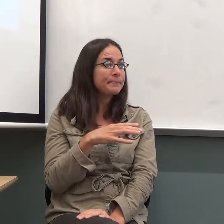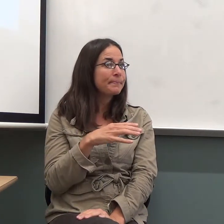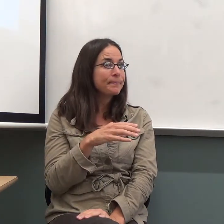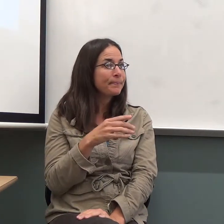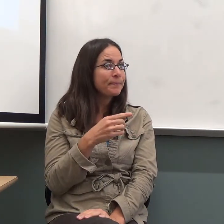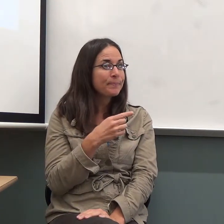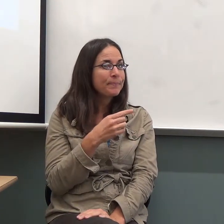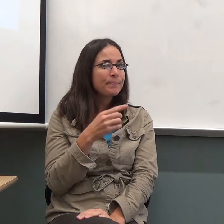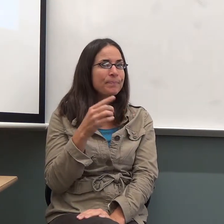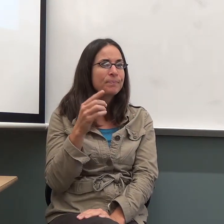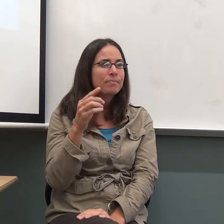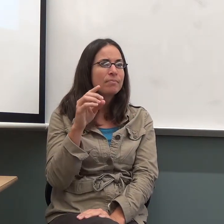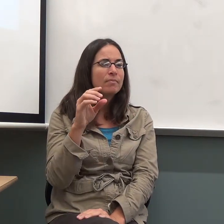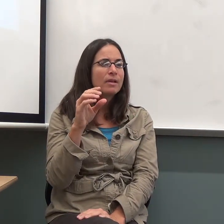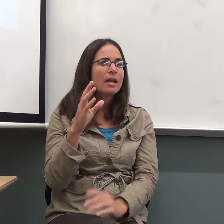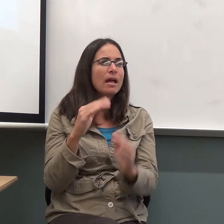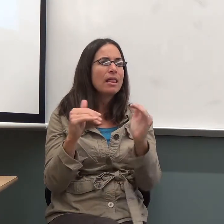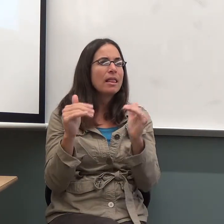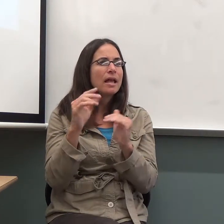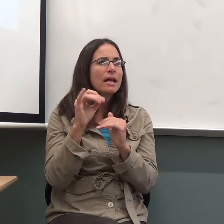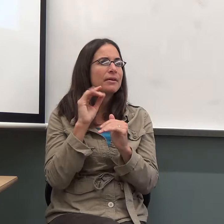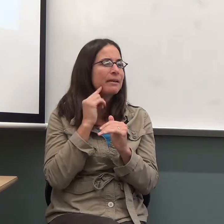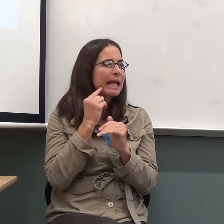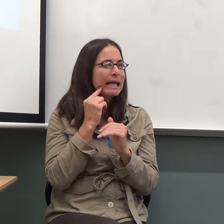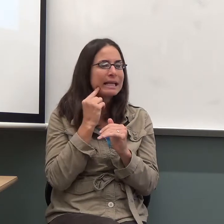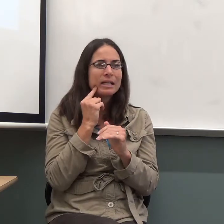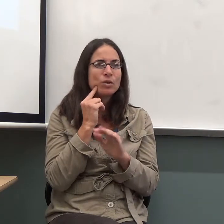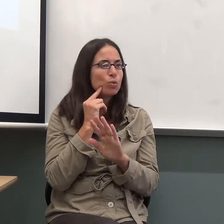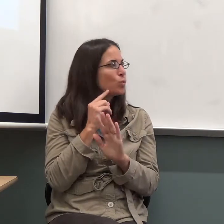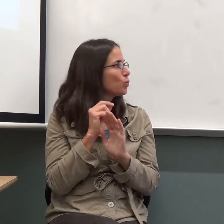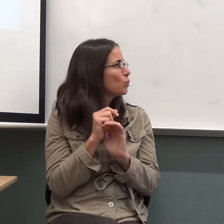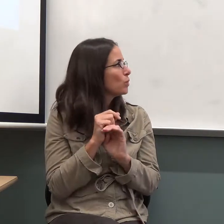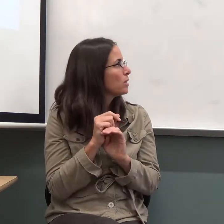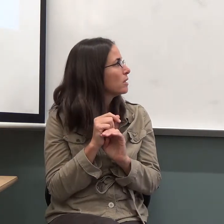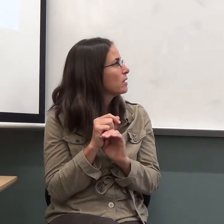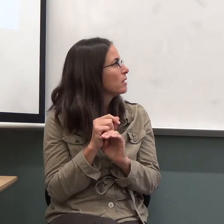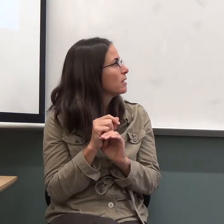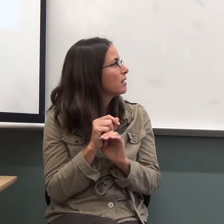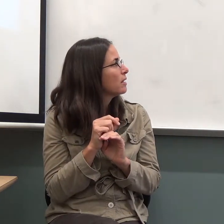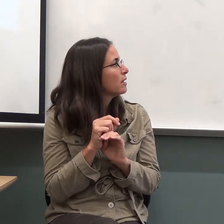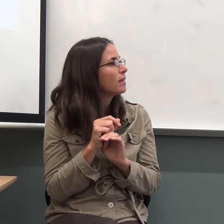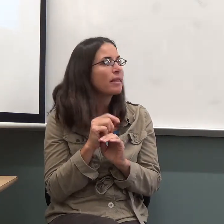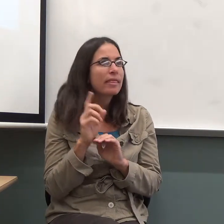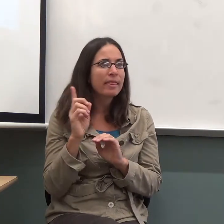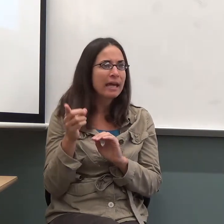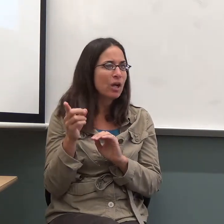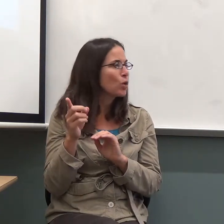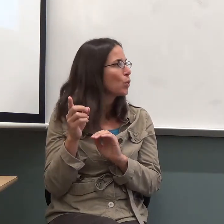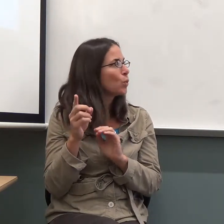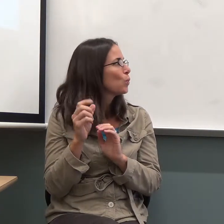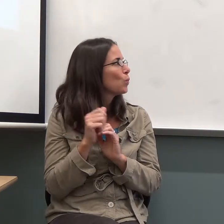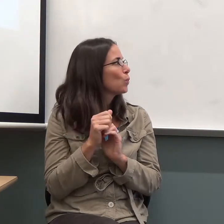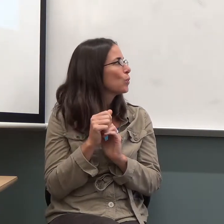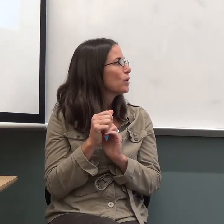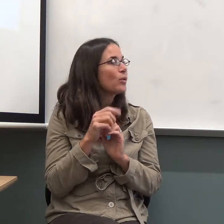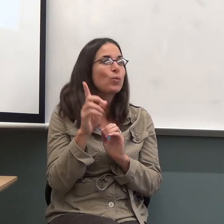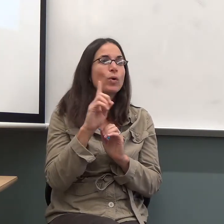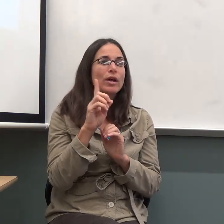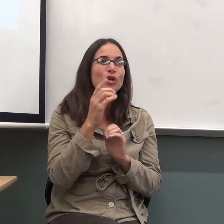a lot of candies? Nope. There? Nope. We're running out of words though, so that's good. We're getting to the part where we might have a